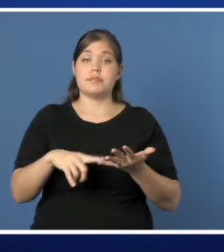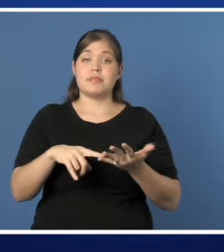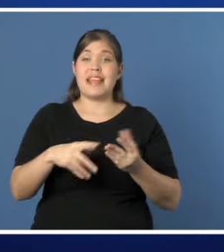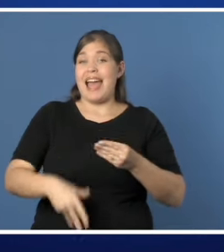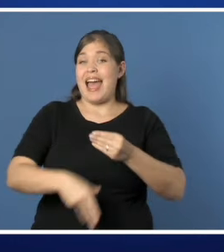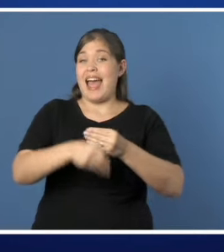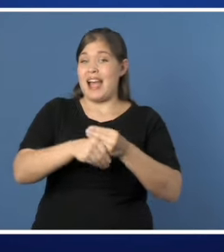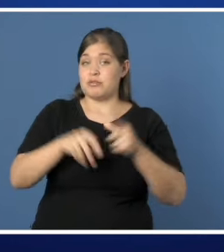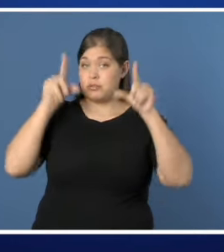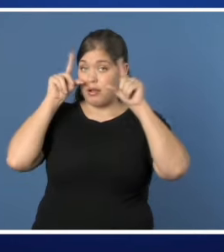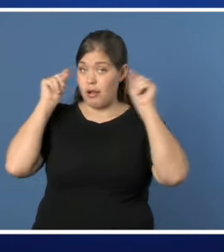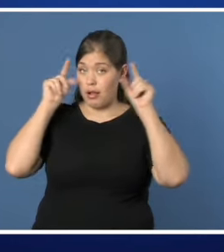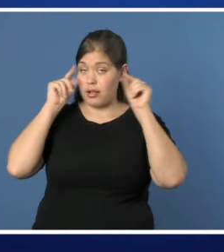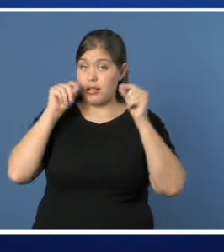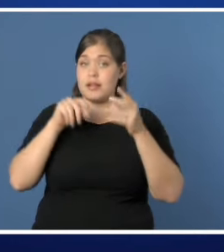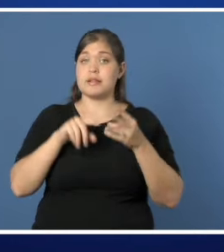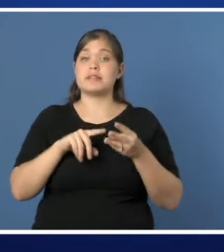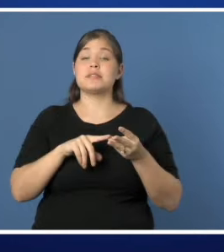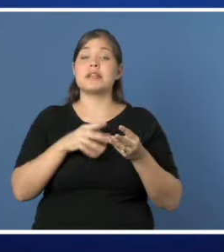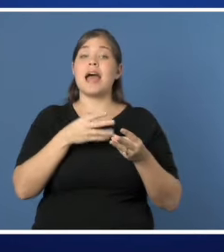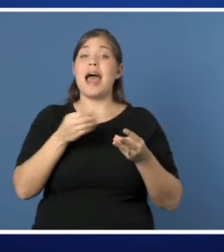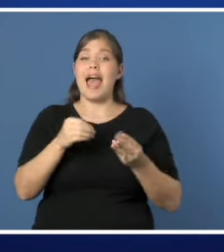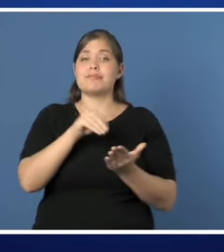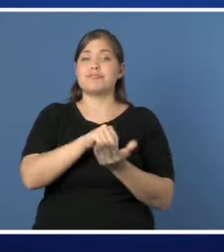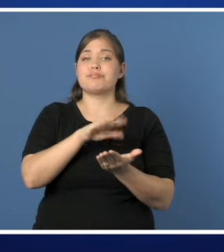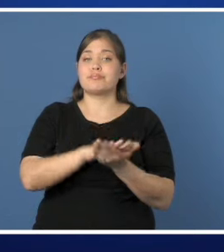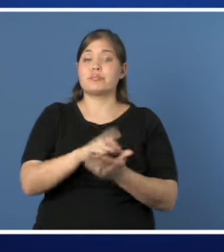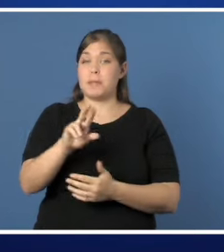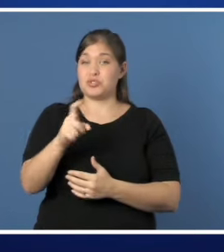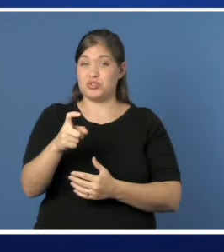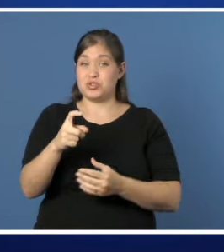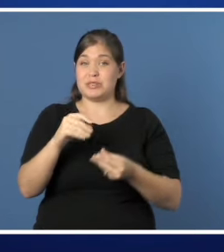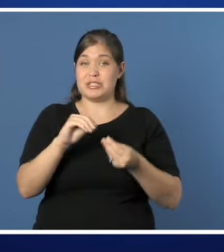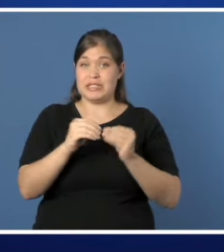Extra eyeglasses and record of the prescription